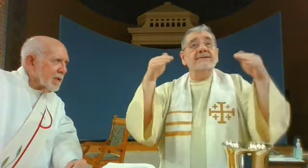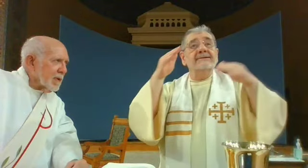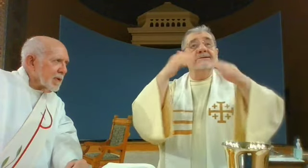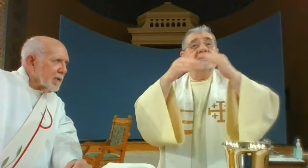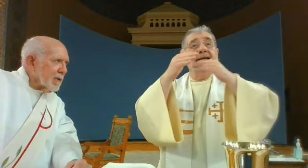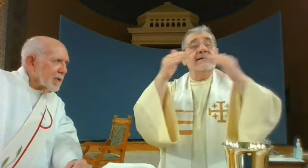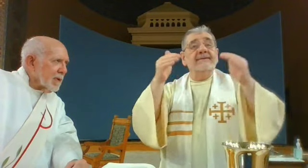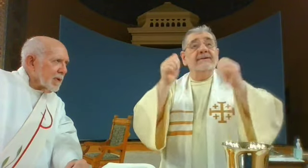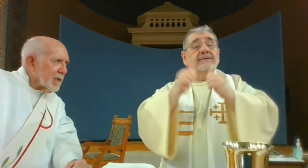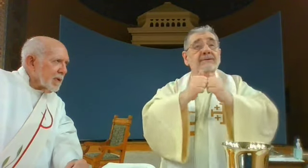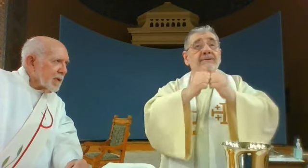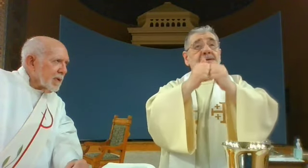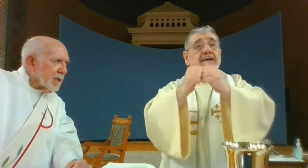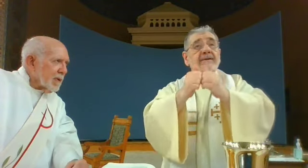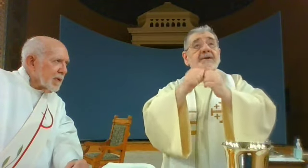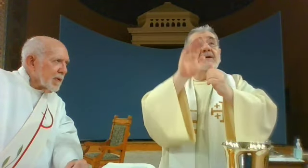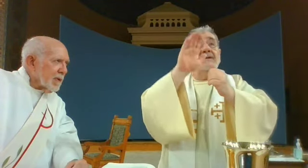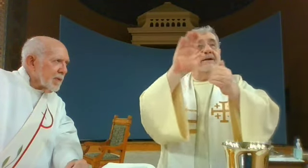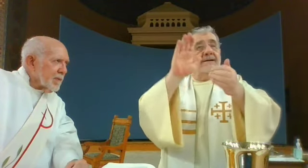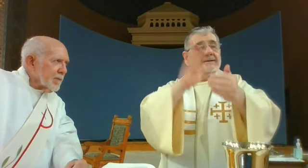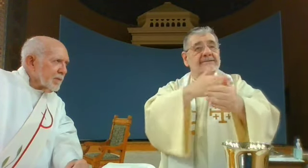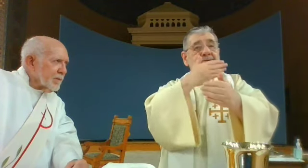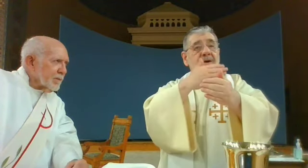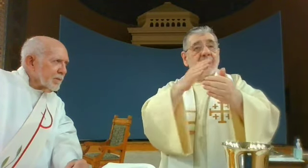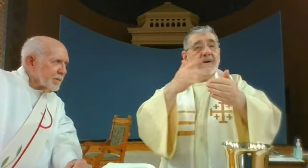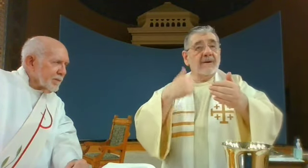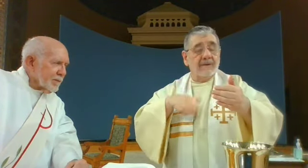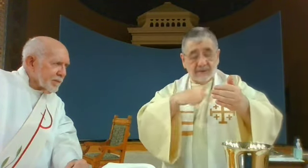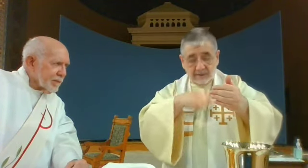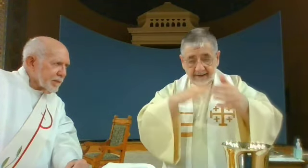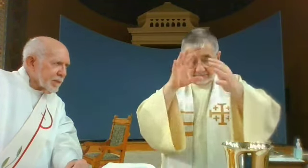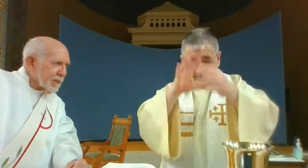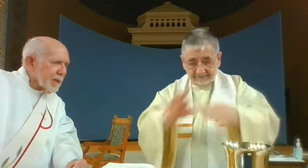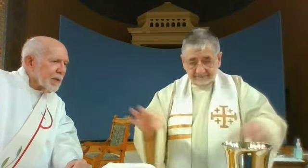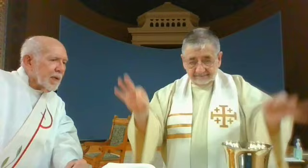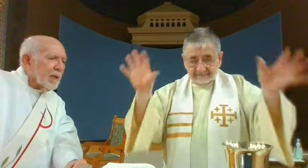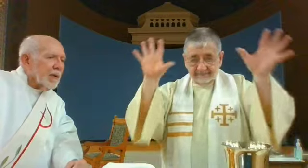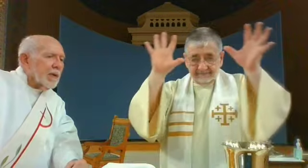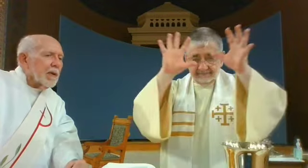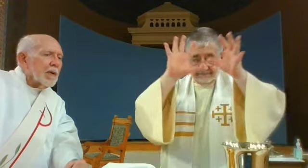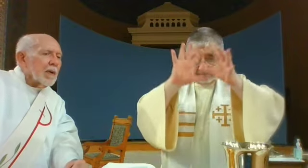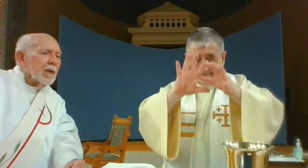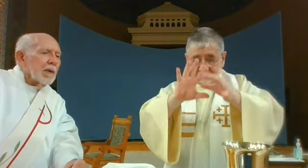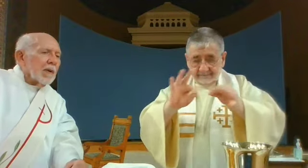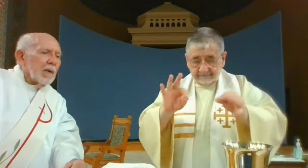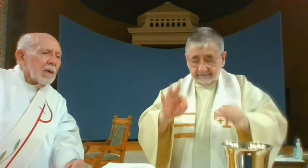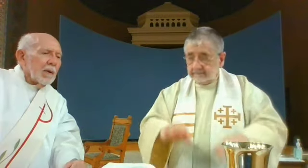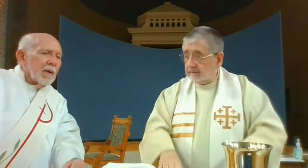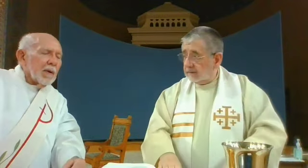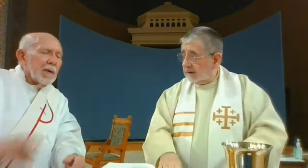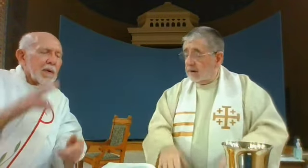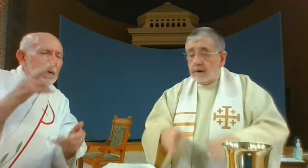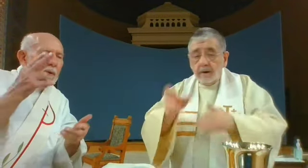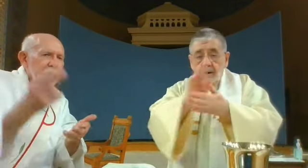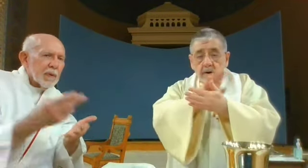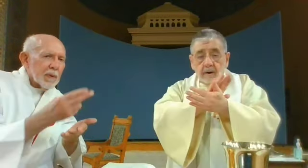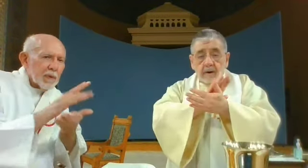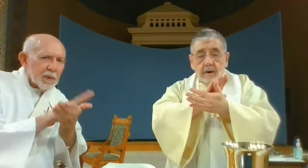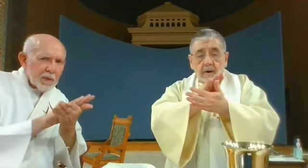in majesty. As we gather together with the angels and the powers of heaven to cry out with one